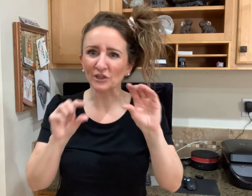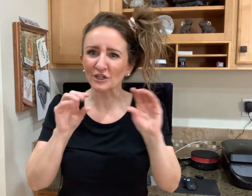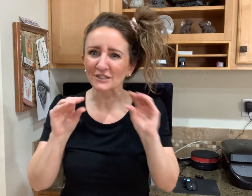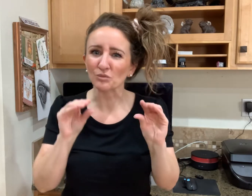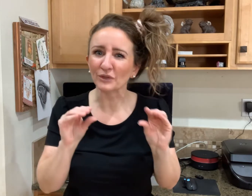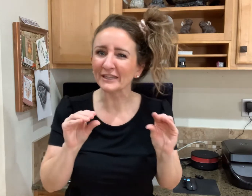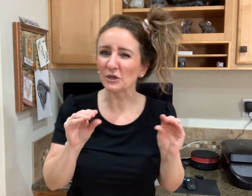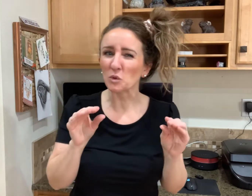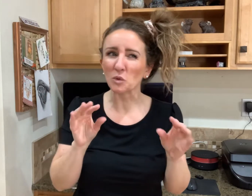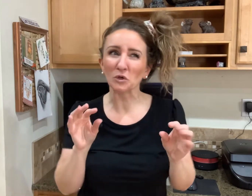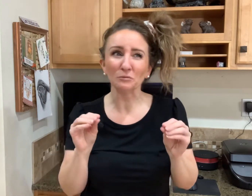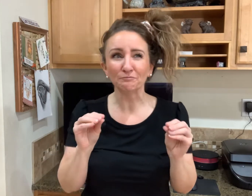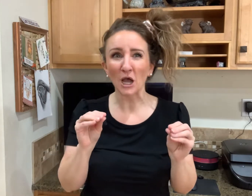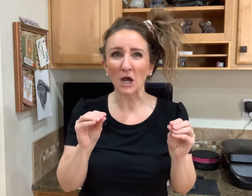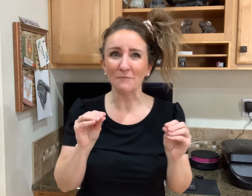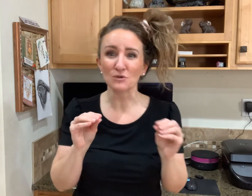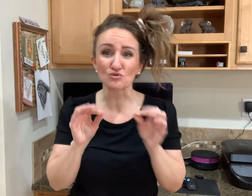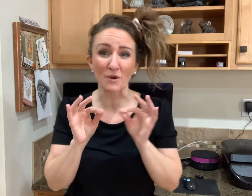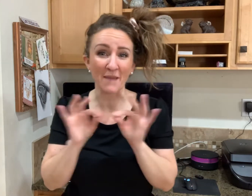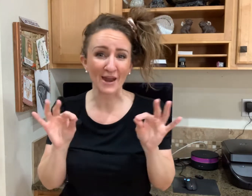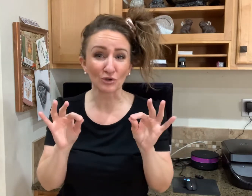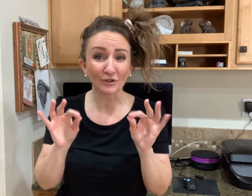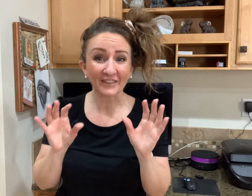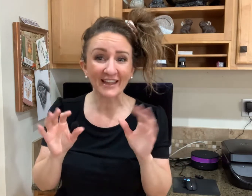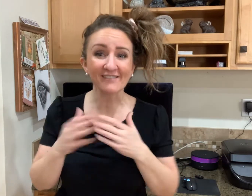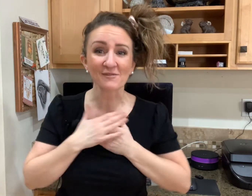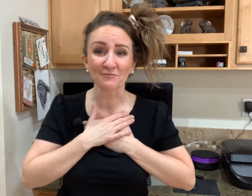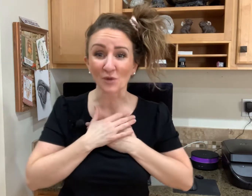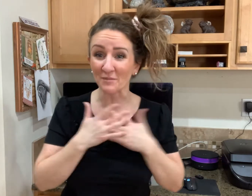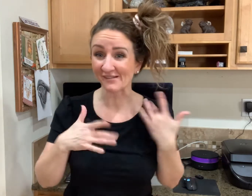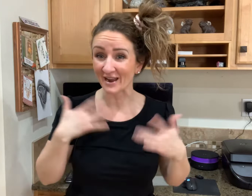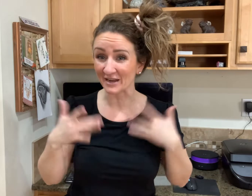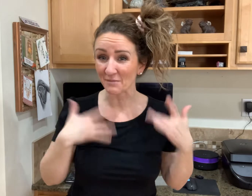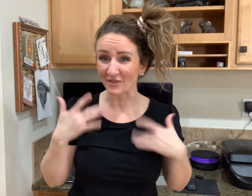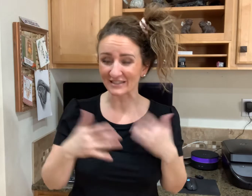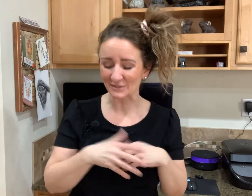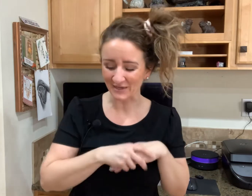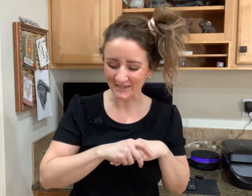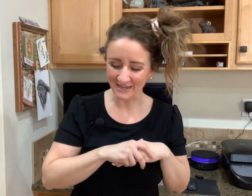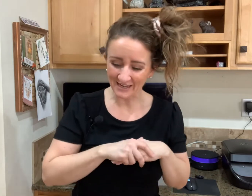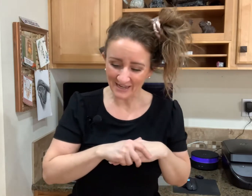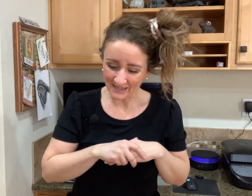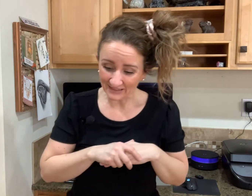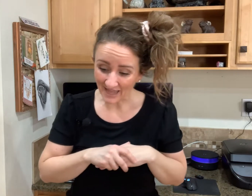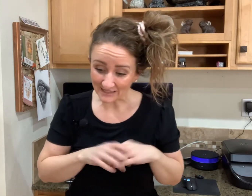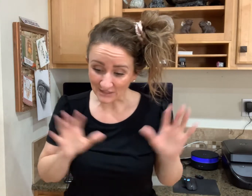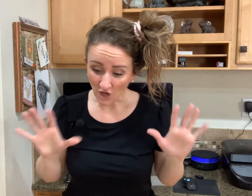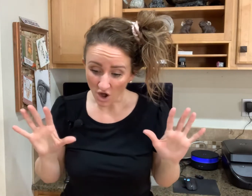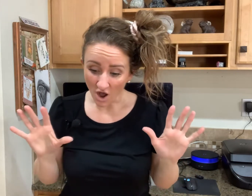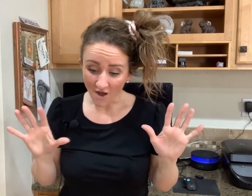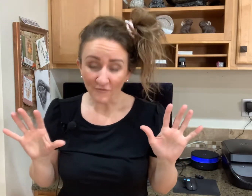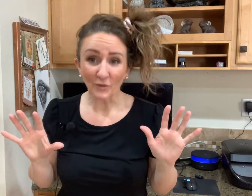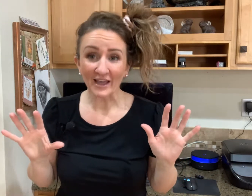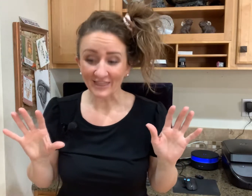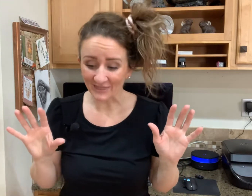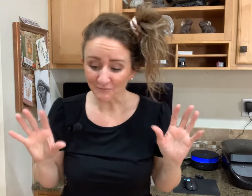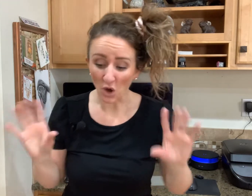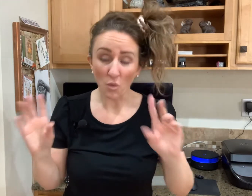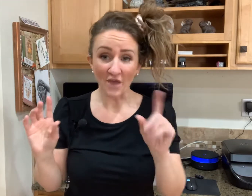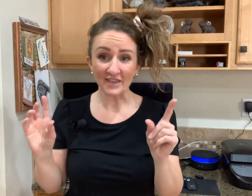some really cool grammatical things, so I'm excited about this one. Let's start off with, so one thing I